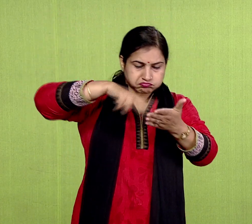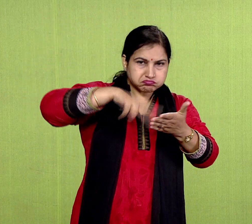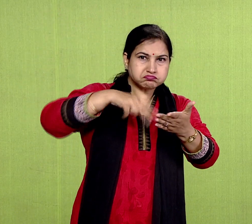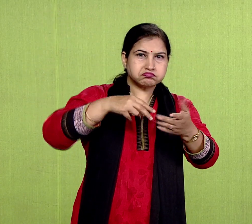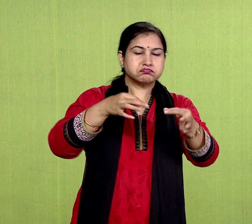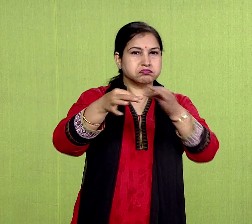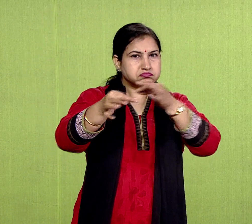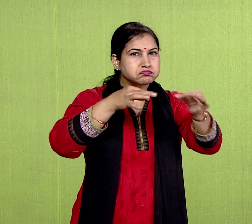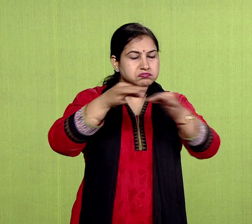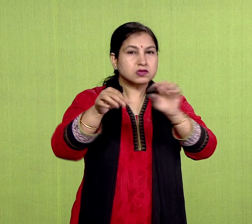and stars.